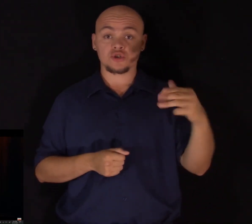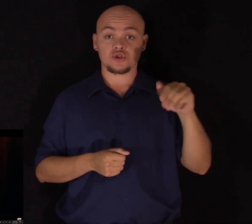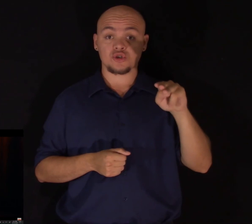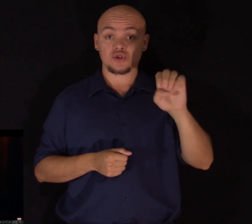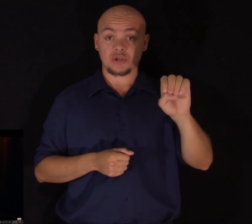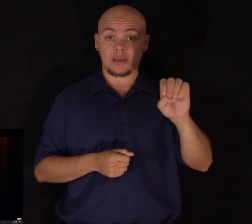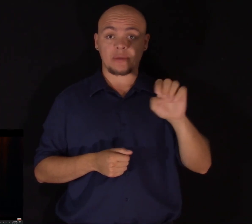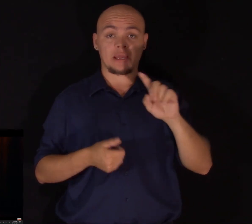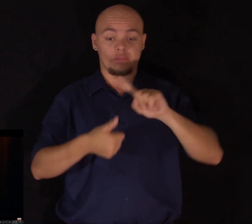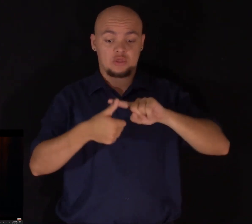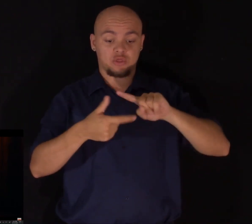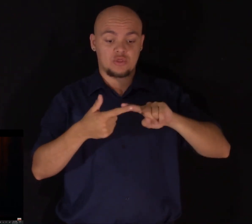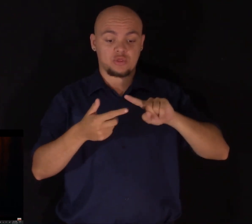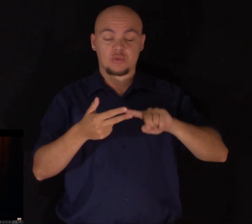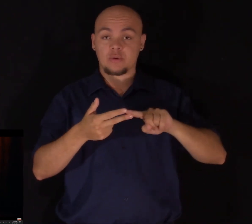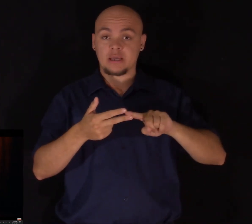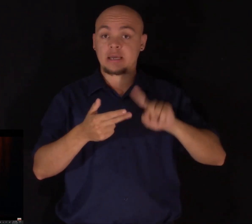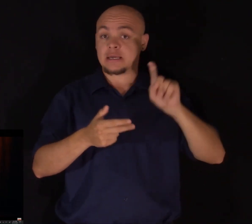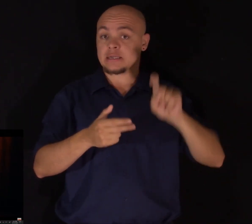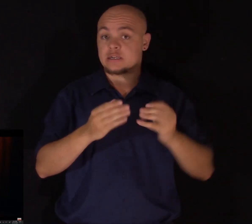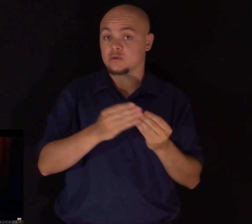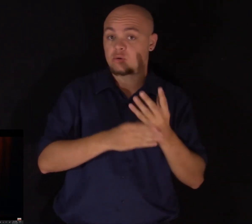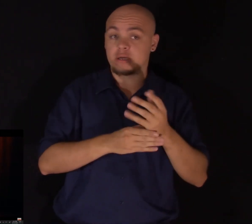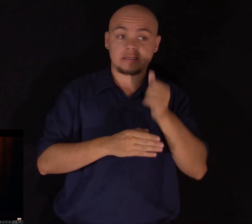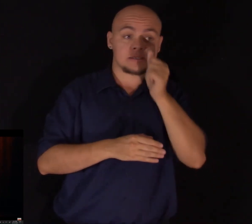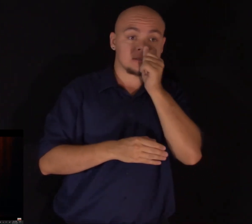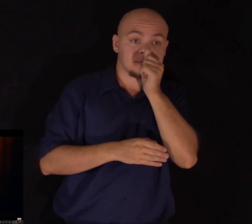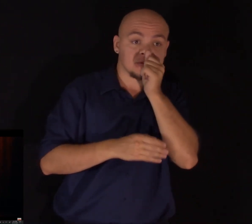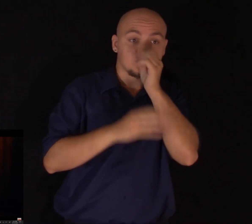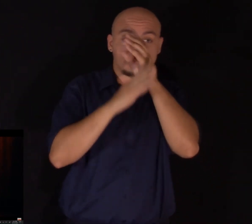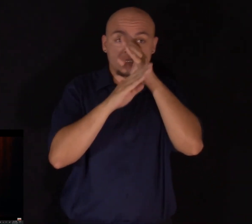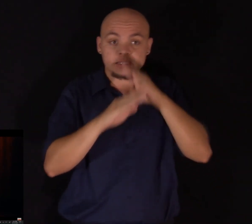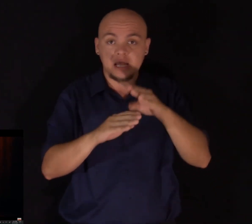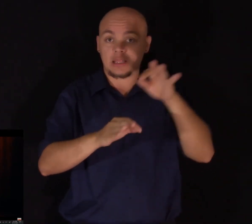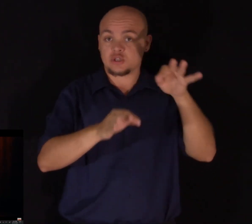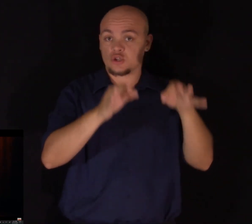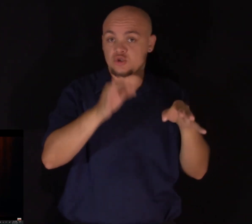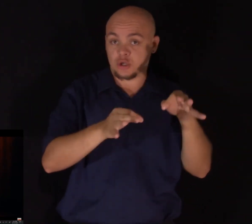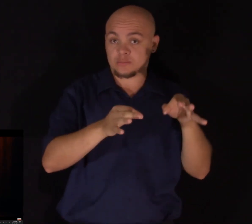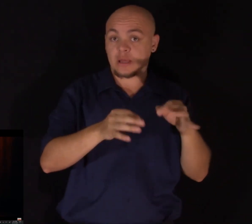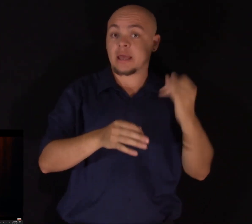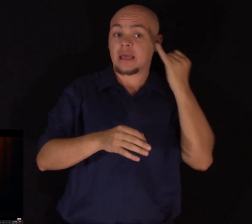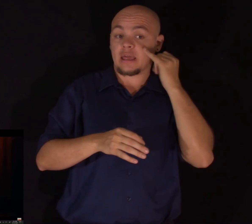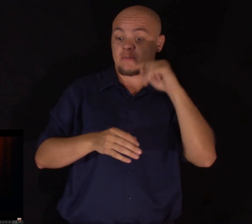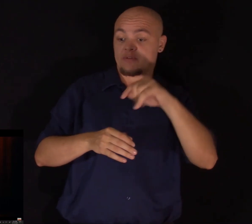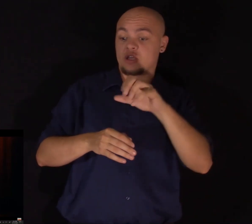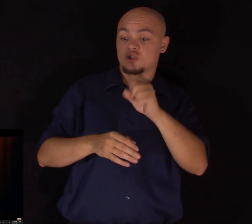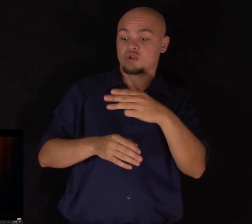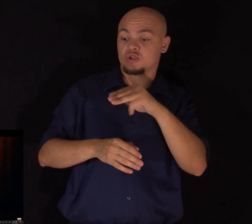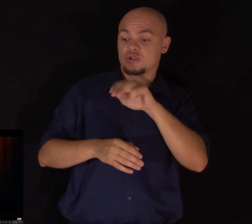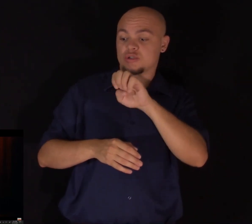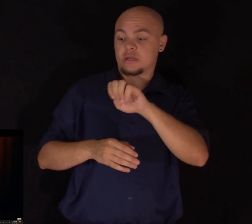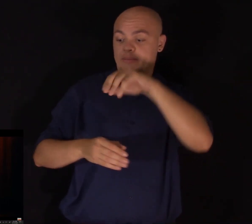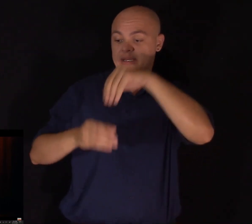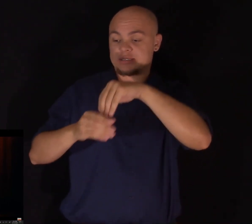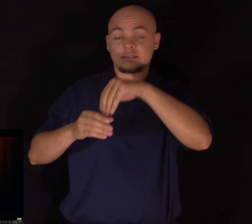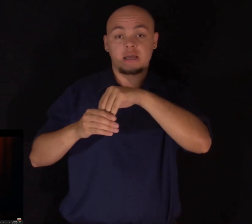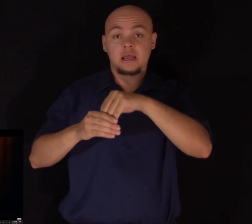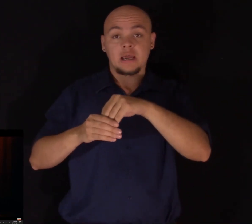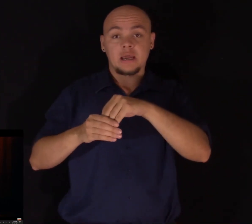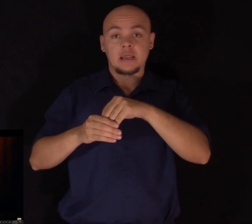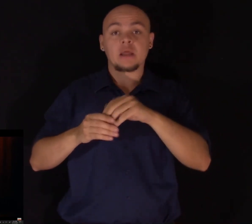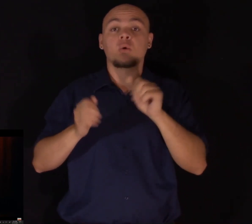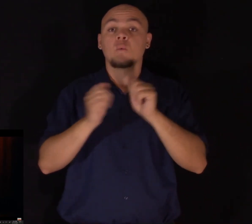needs 3 things to grow exponentially: secrecy, silence, and judgment. If you put the same amount of shame in a petri dish and douse it with empathy, it